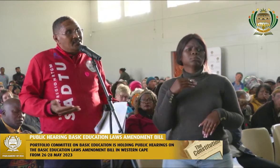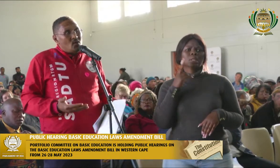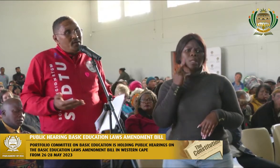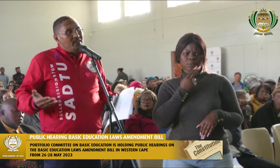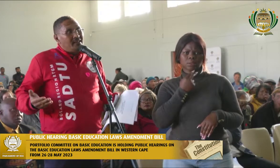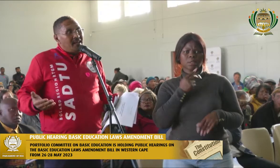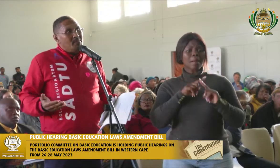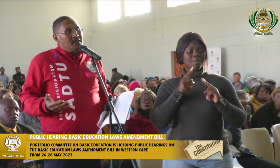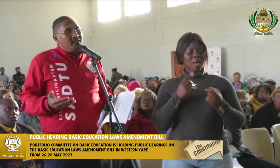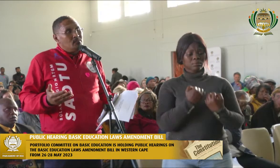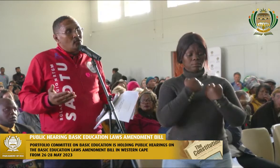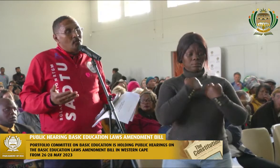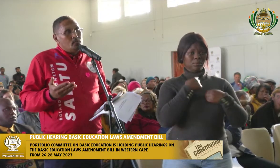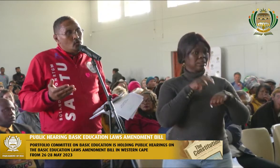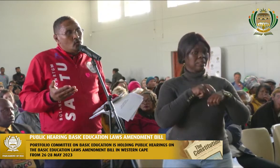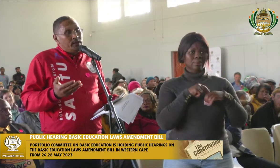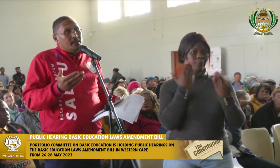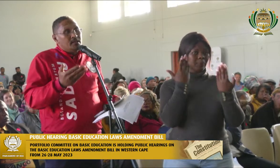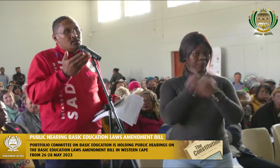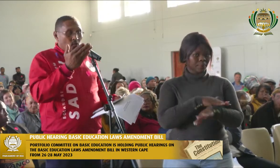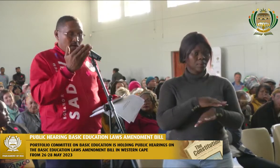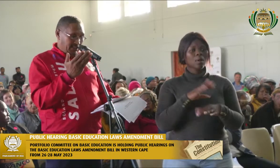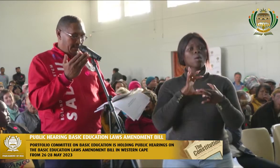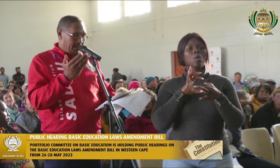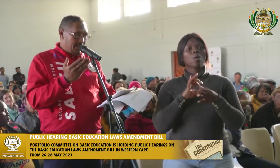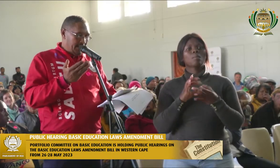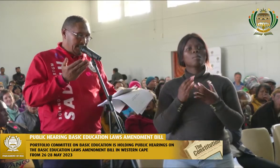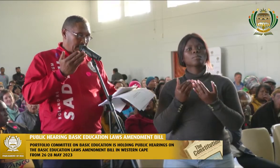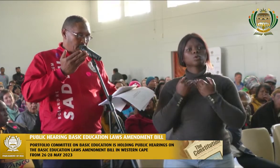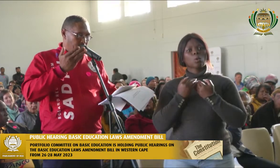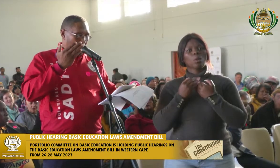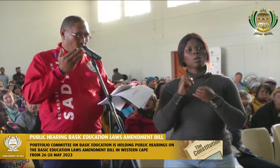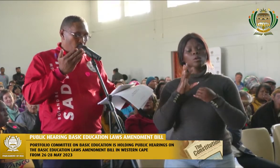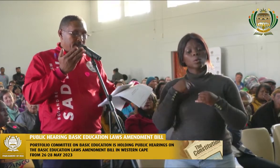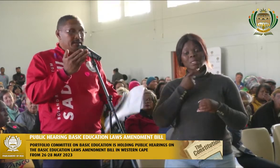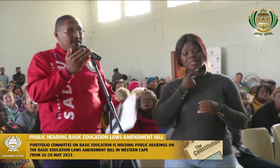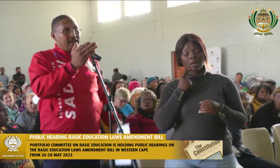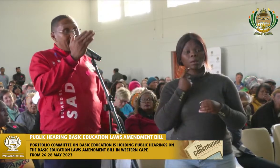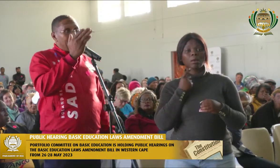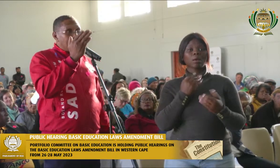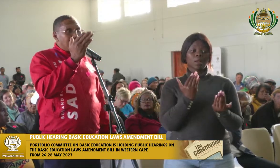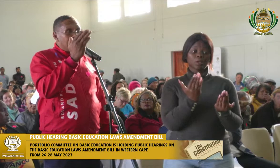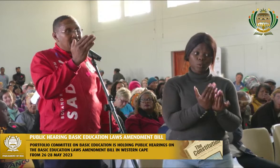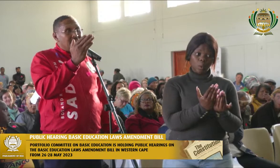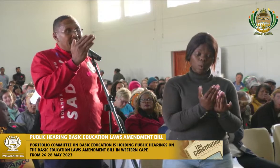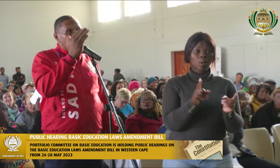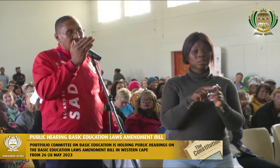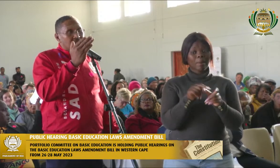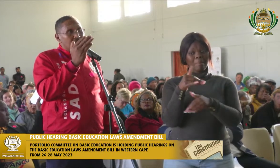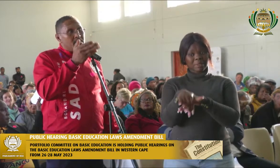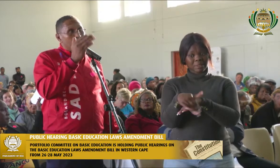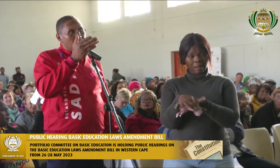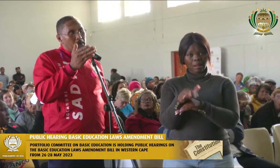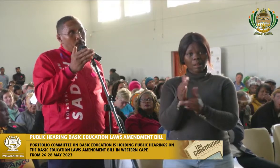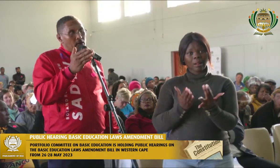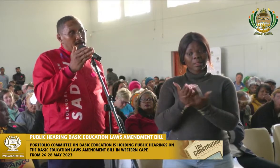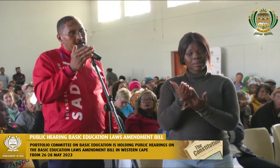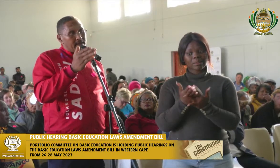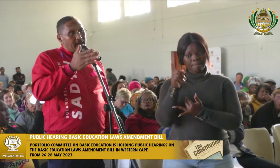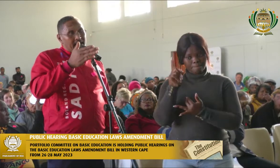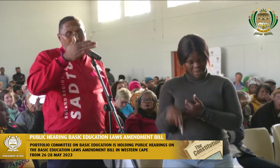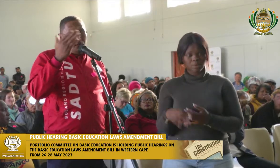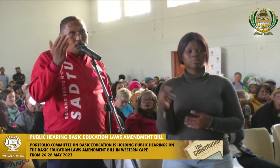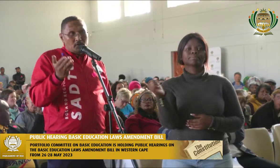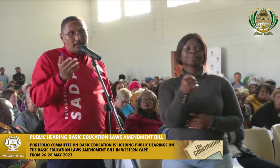parents don't have the time in terms of homeschooling. So we say, in terms of the schooling, an external assessor must be